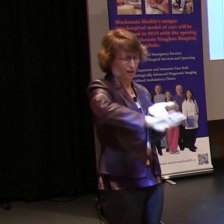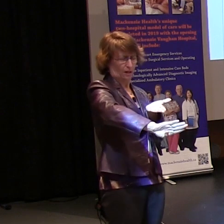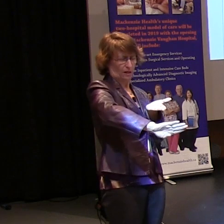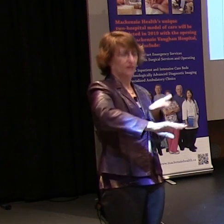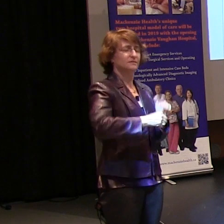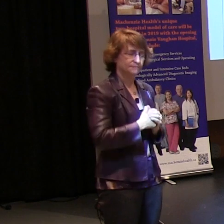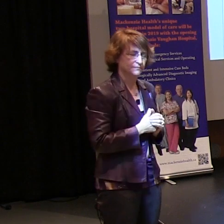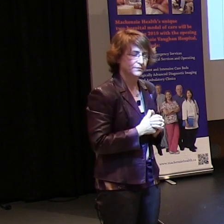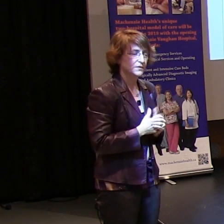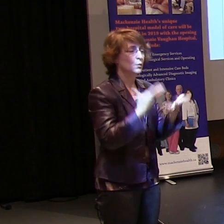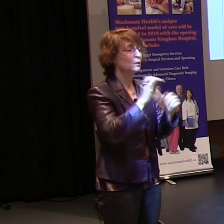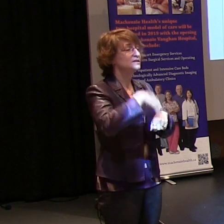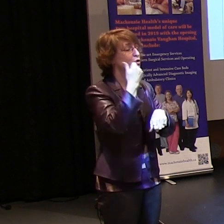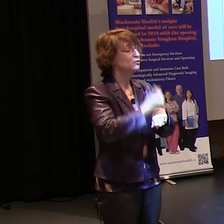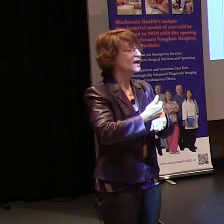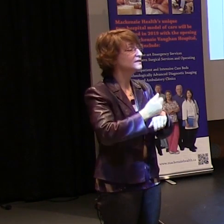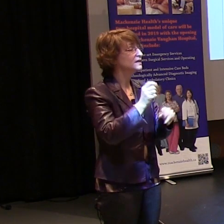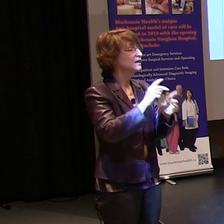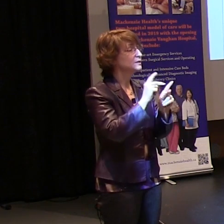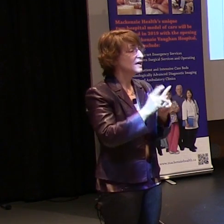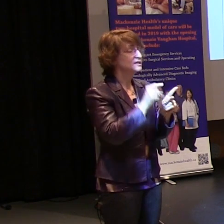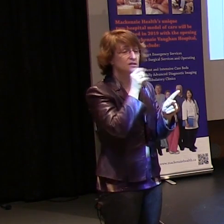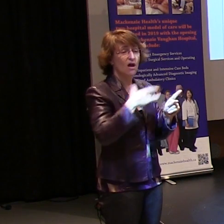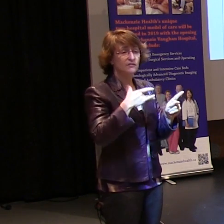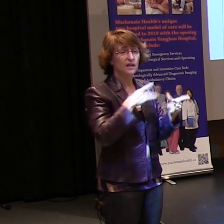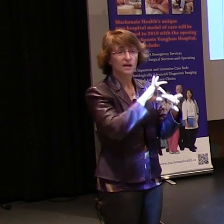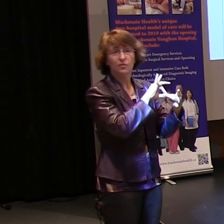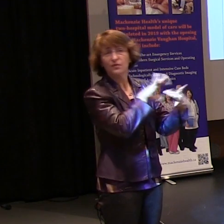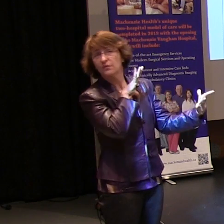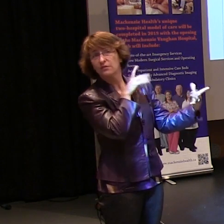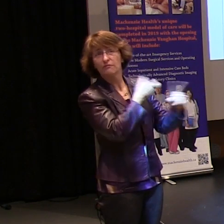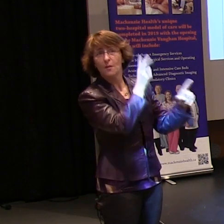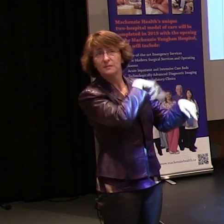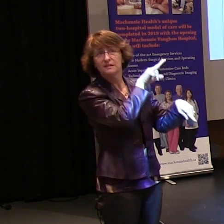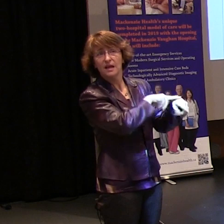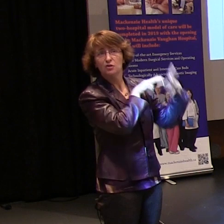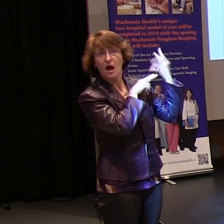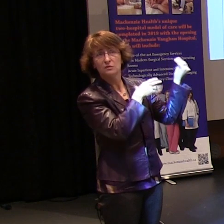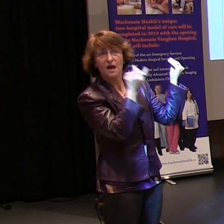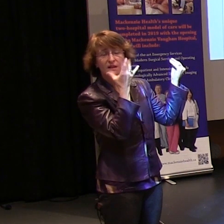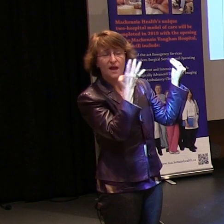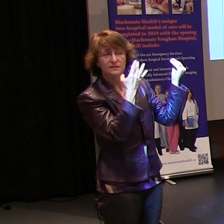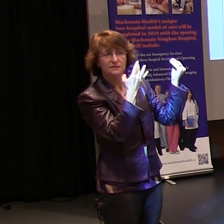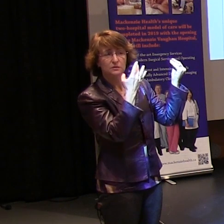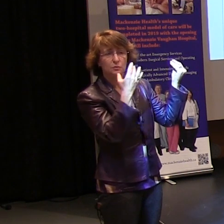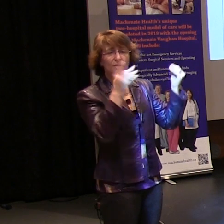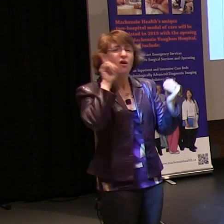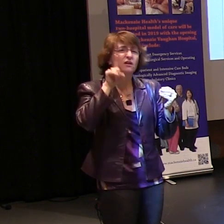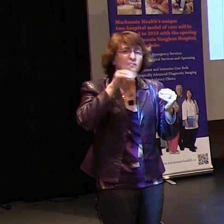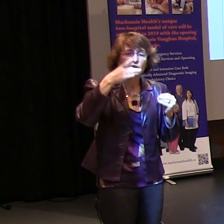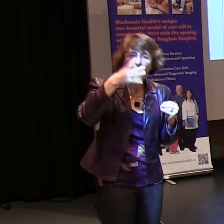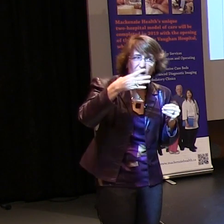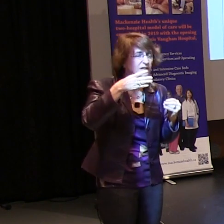the space. To create, not to disconnect you from the natural life, it's lighting, ventilation, the